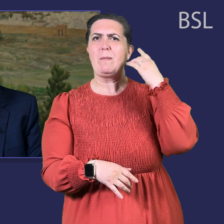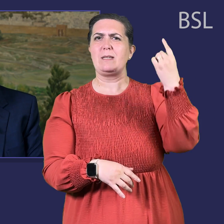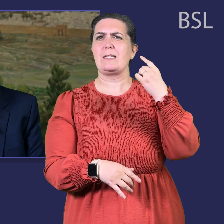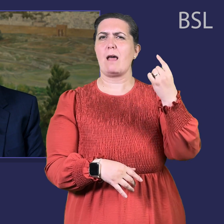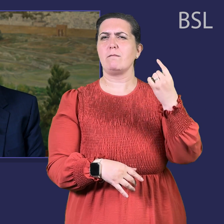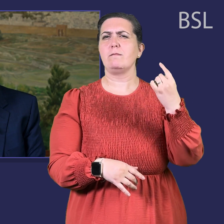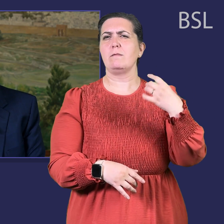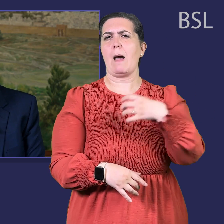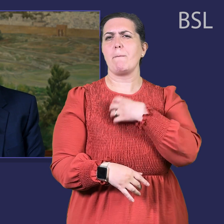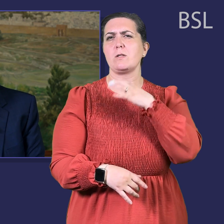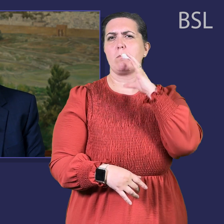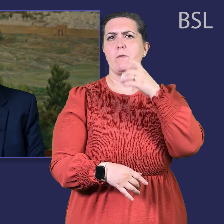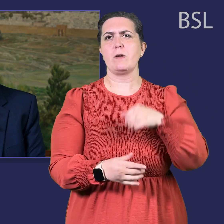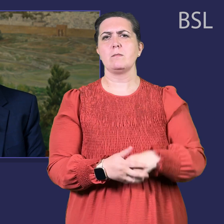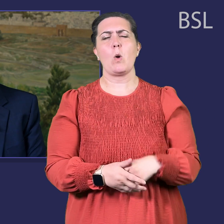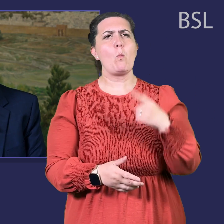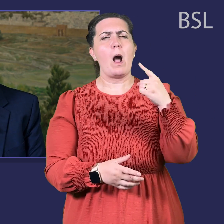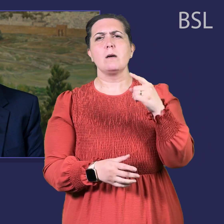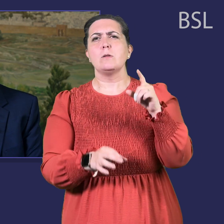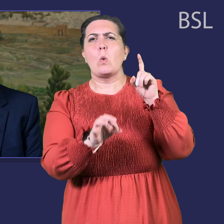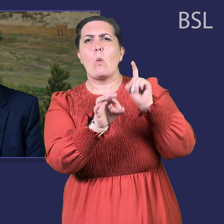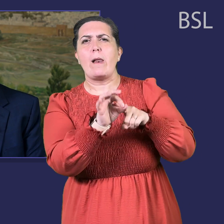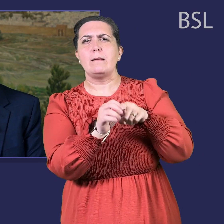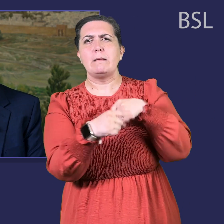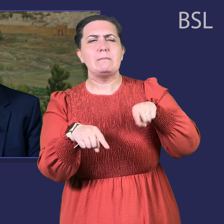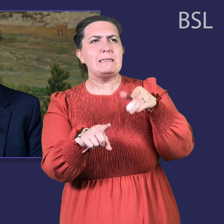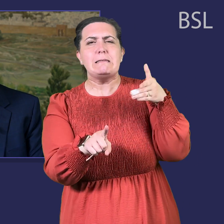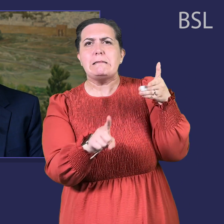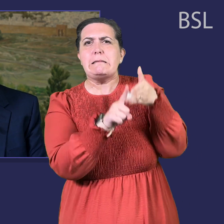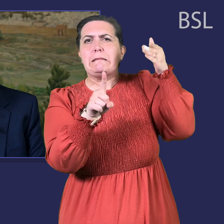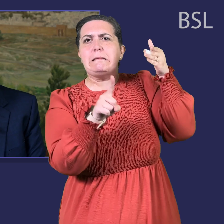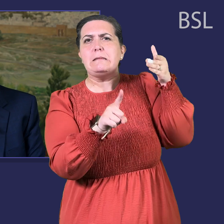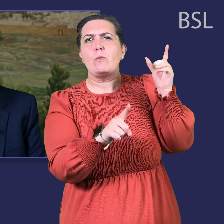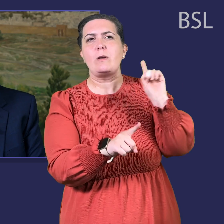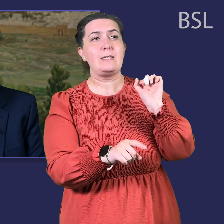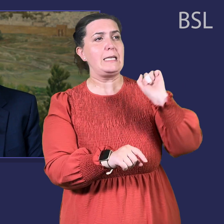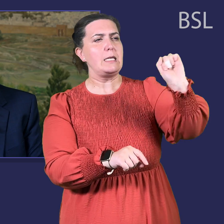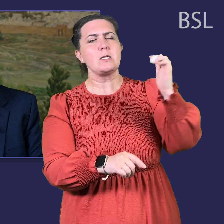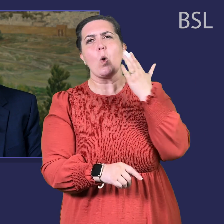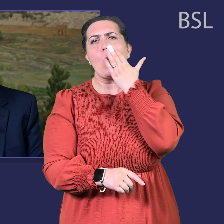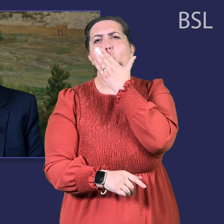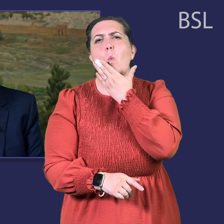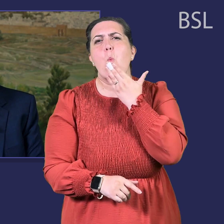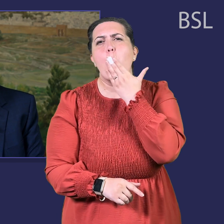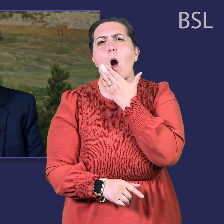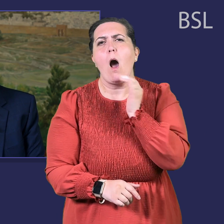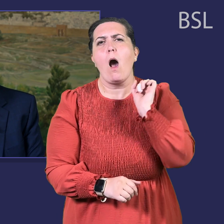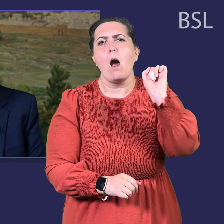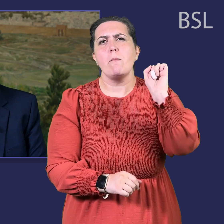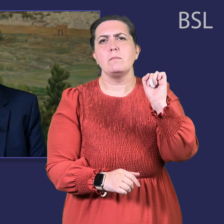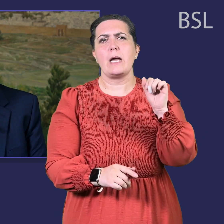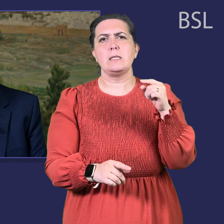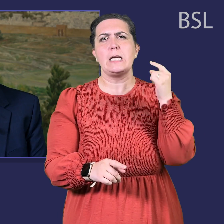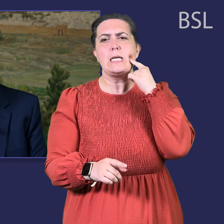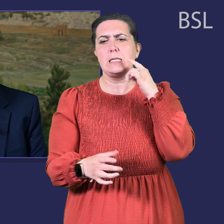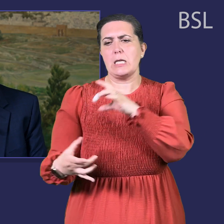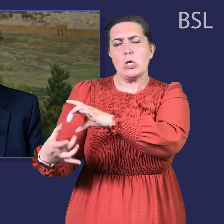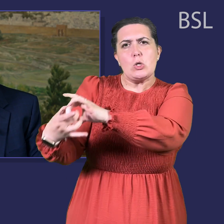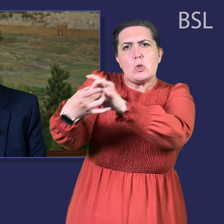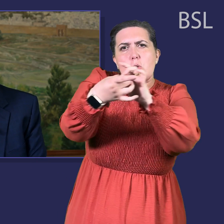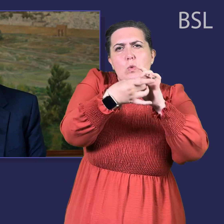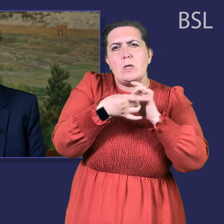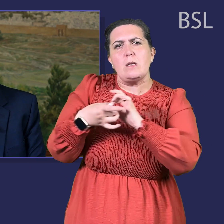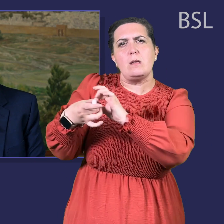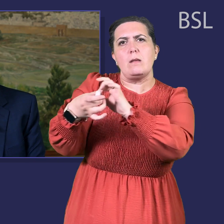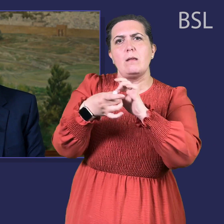Nelson administration, one quality that was almost invisible was the warm and productive